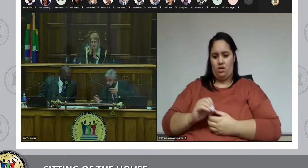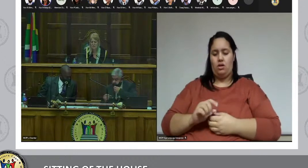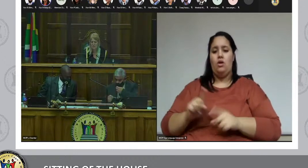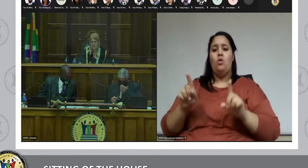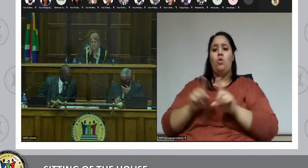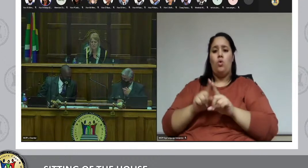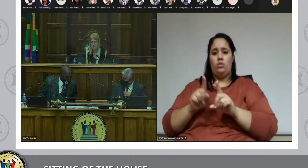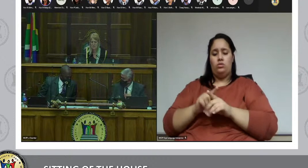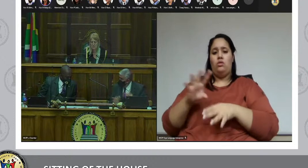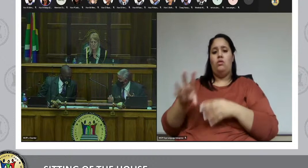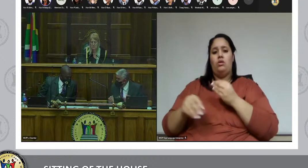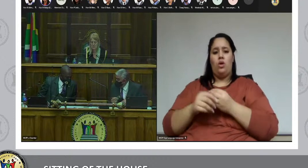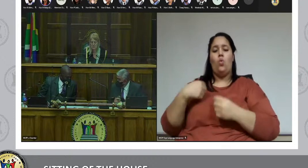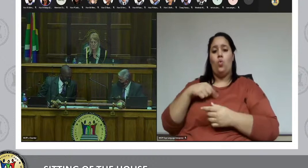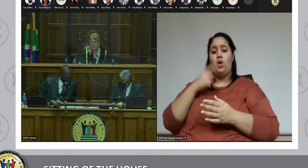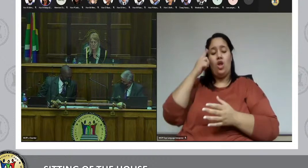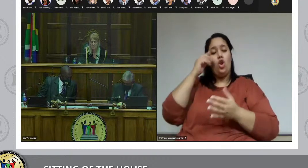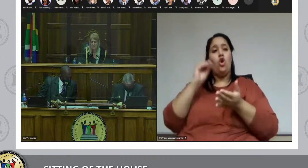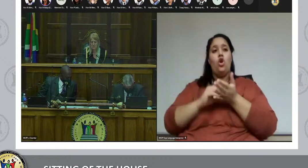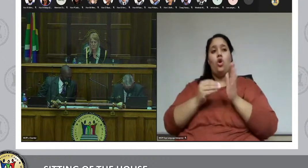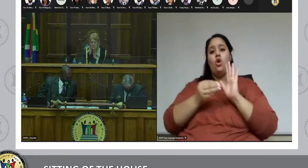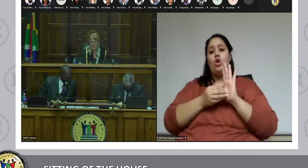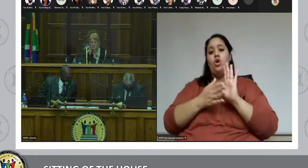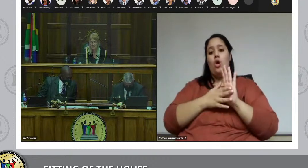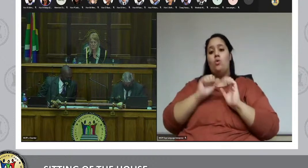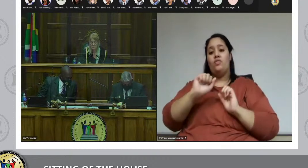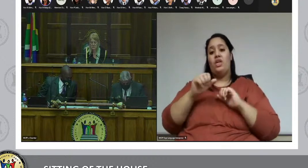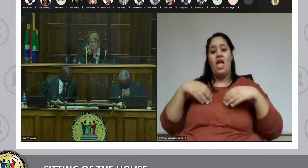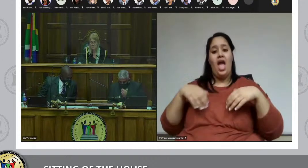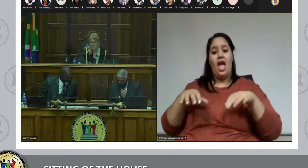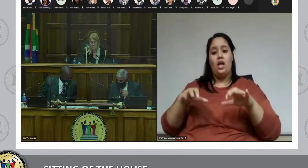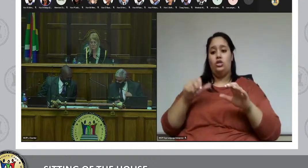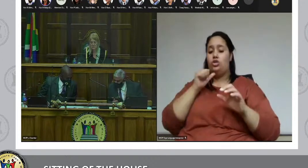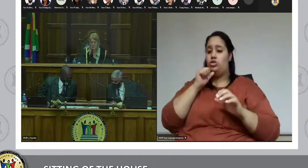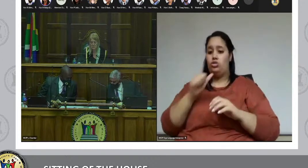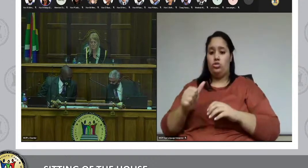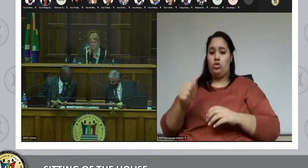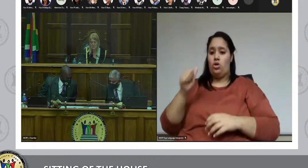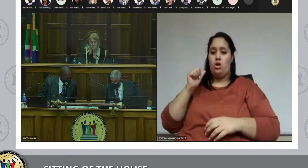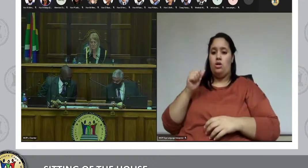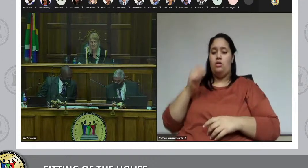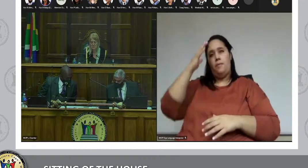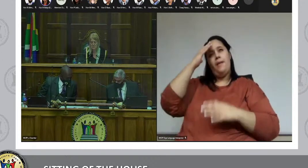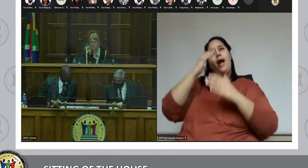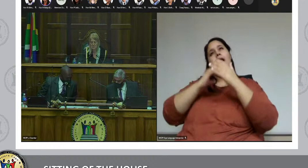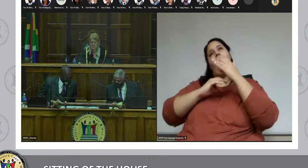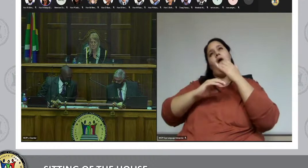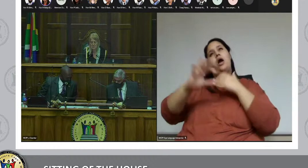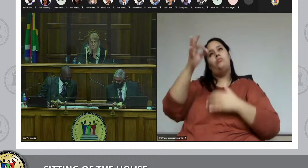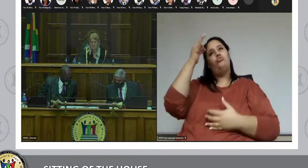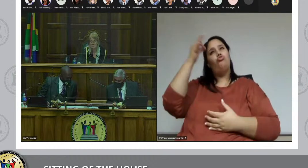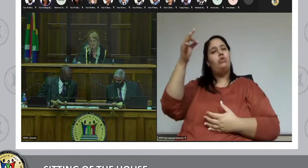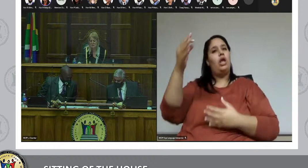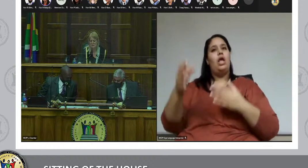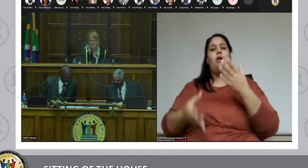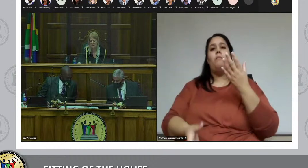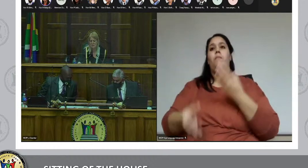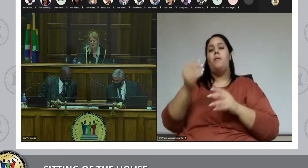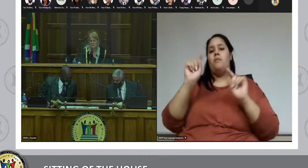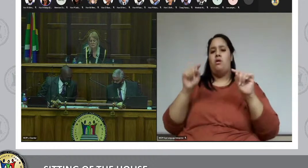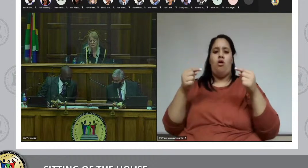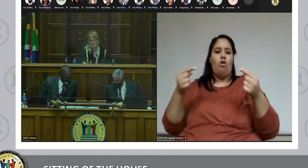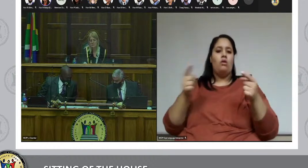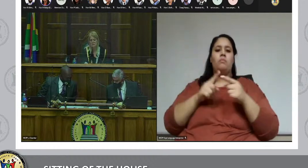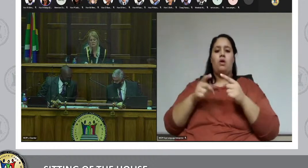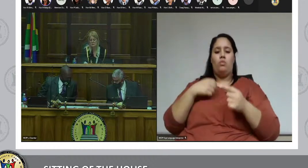Further, whilst we note that their actions are nothing other than a pipe dream that will end in vain, we also note that